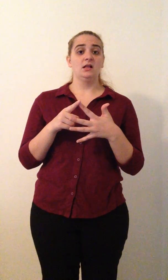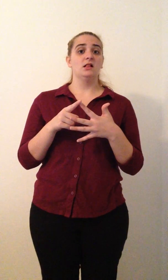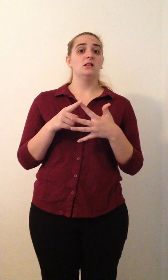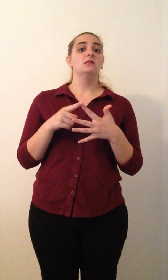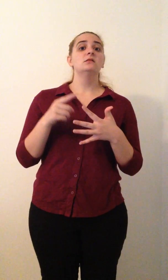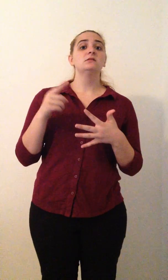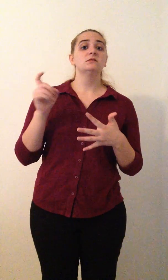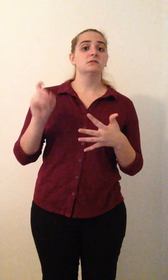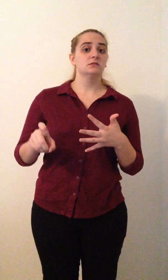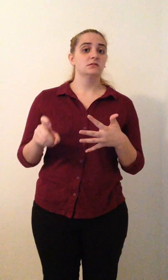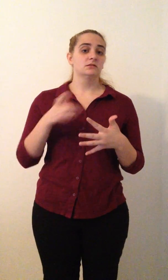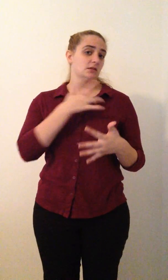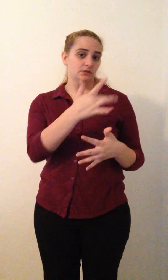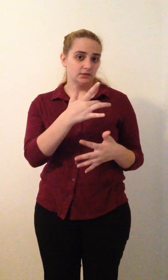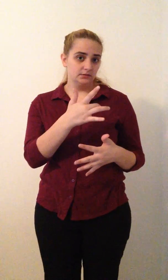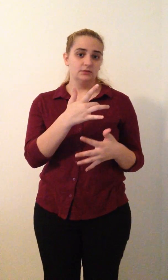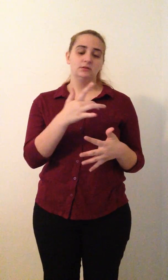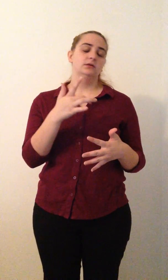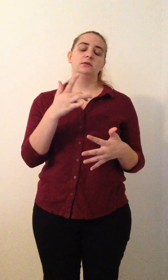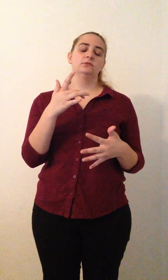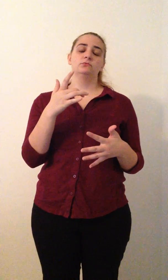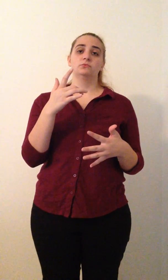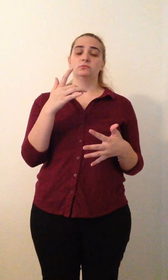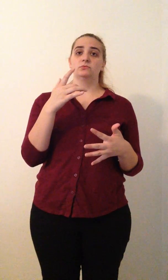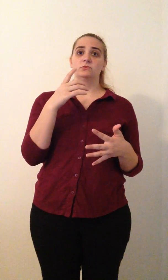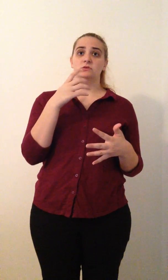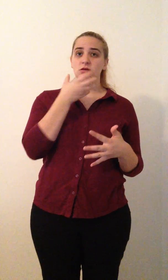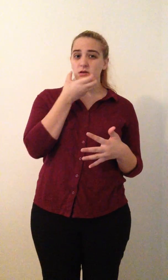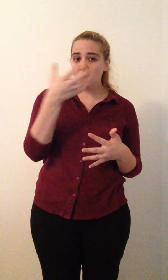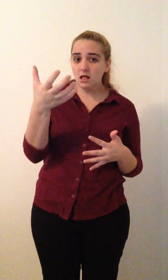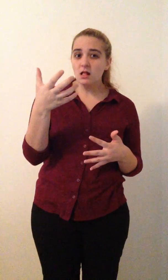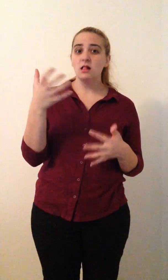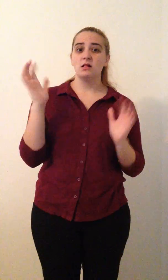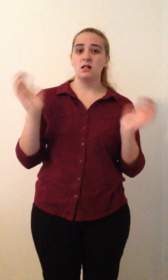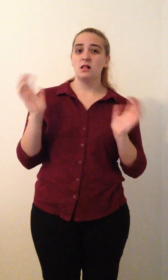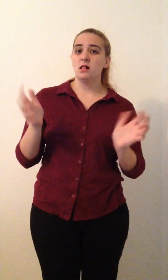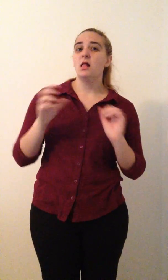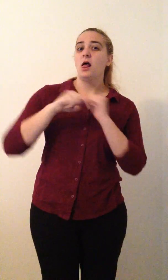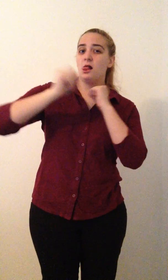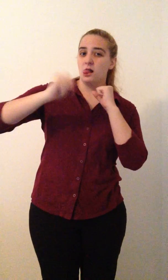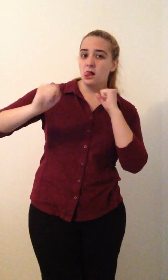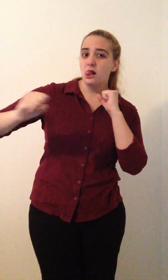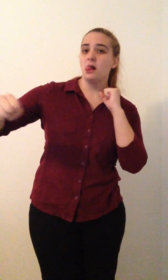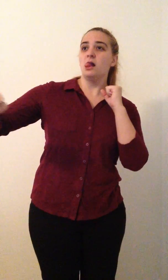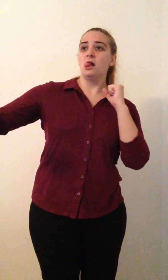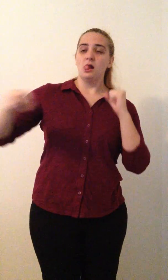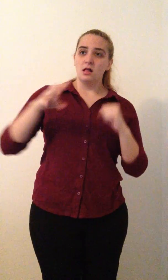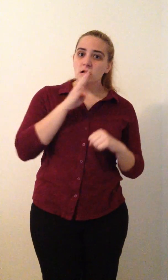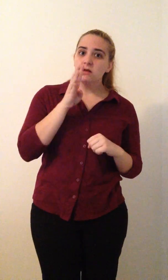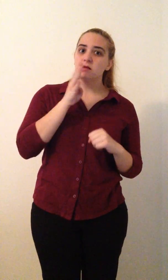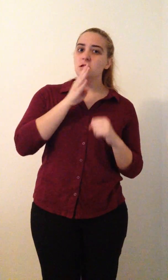a give and take conversation. They just keep talking and talking and talking and talking and talking and talking, and it can